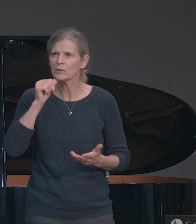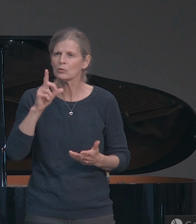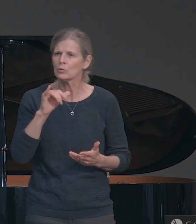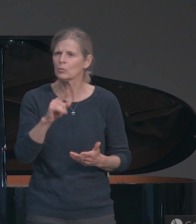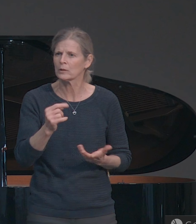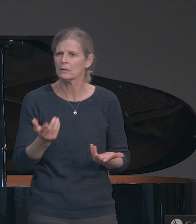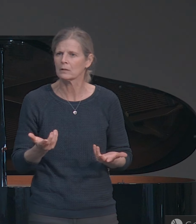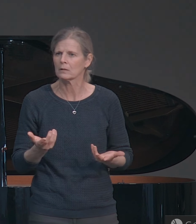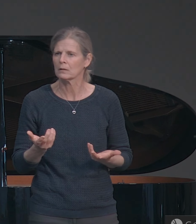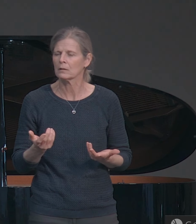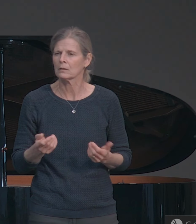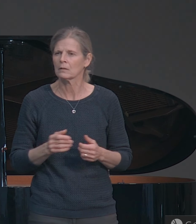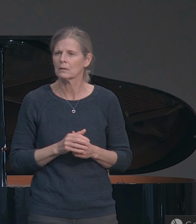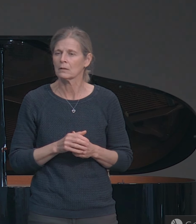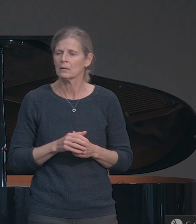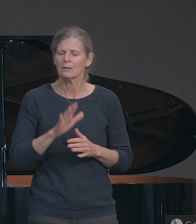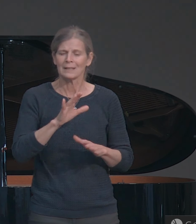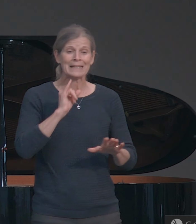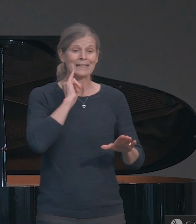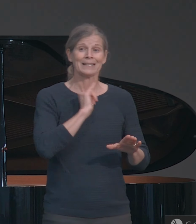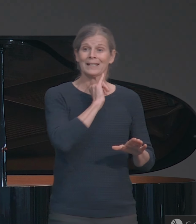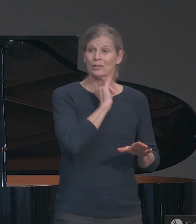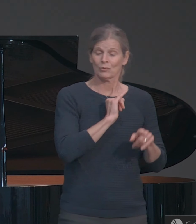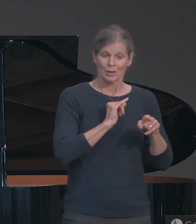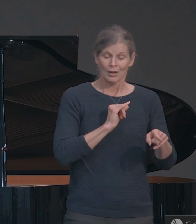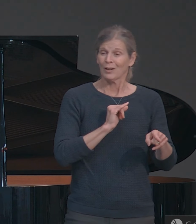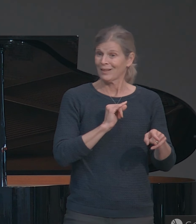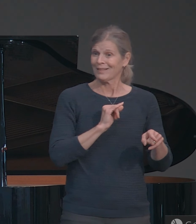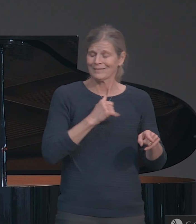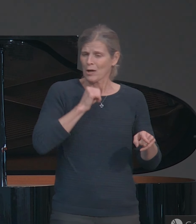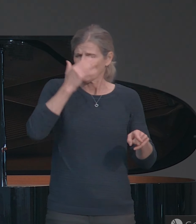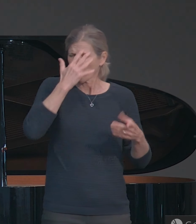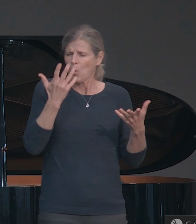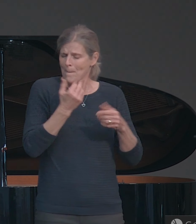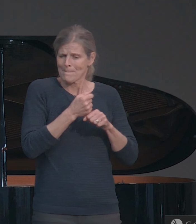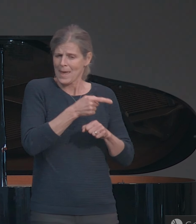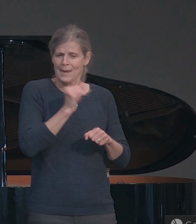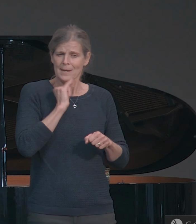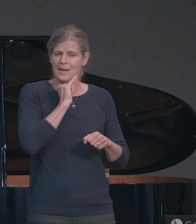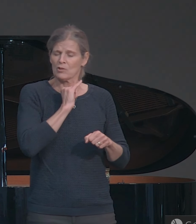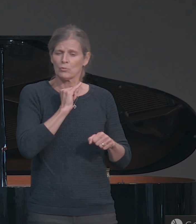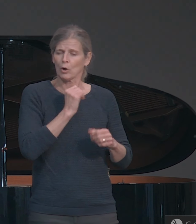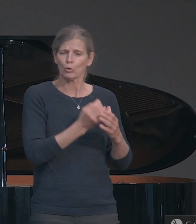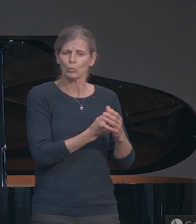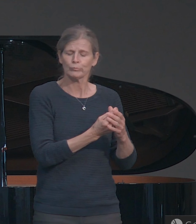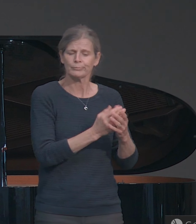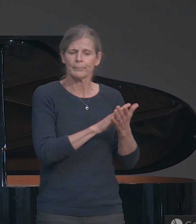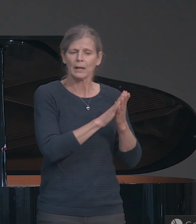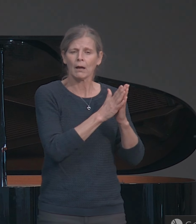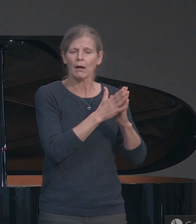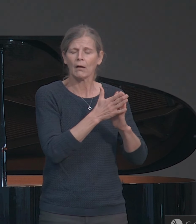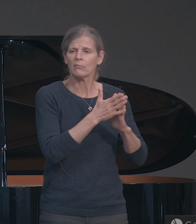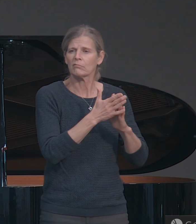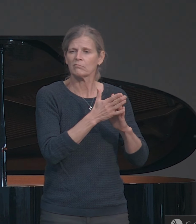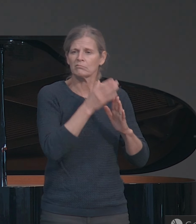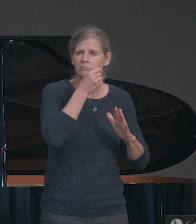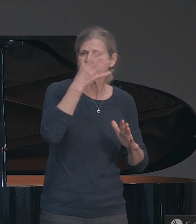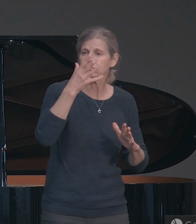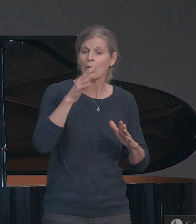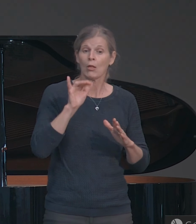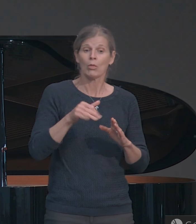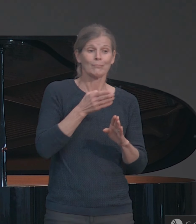I don't know what it was that was driving Israel, but she had grown spiritually indifferent. The past works of God were